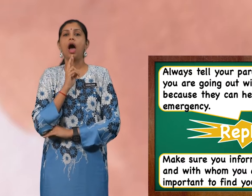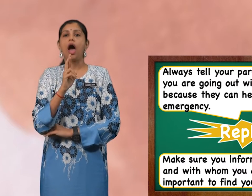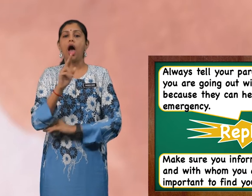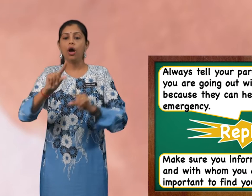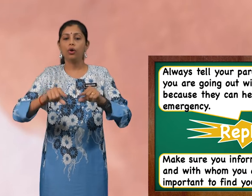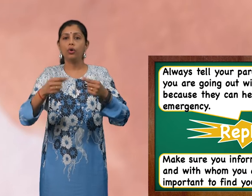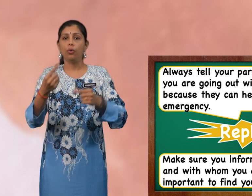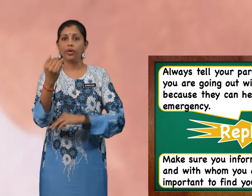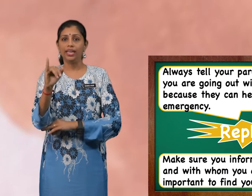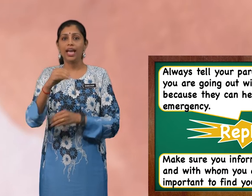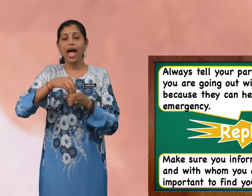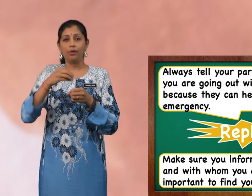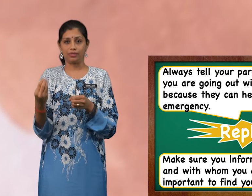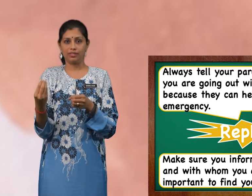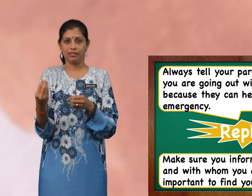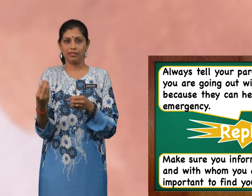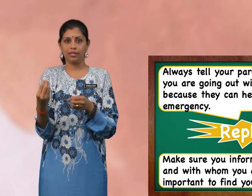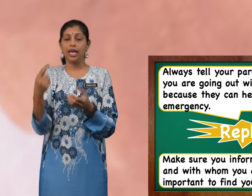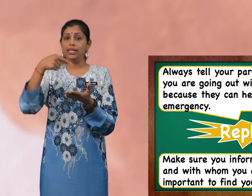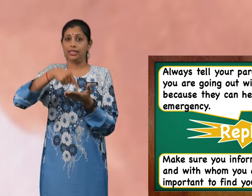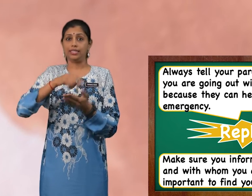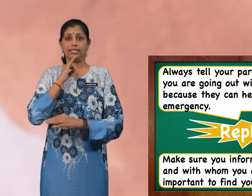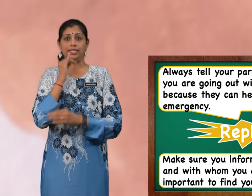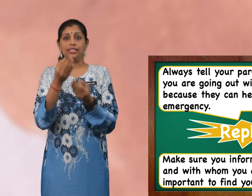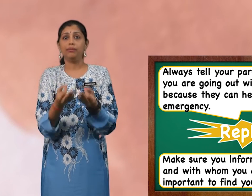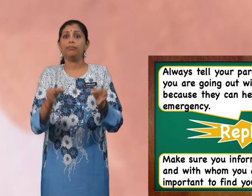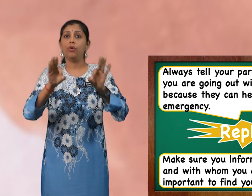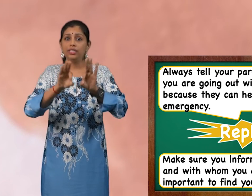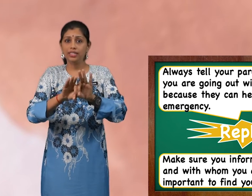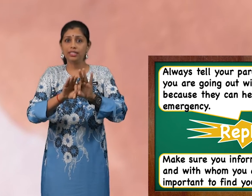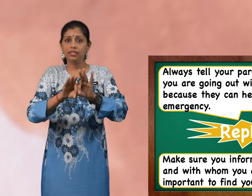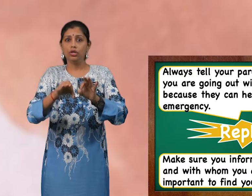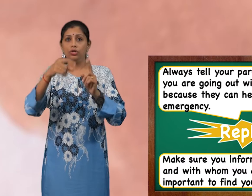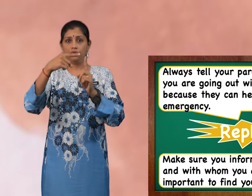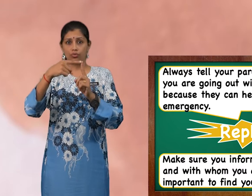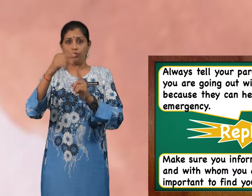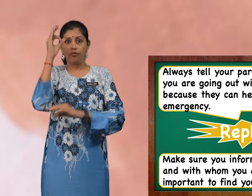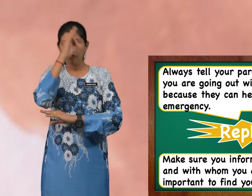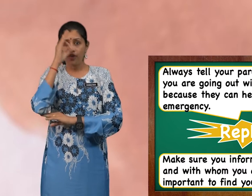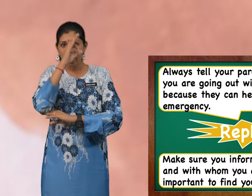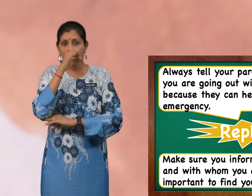are going out. This is important to find